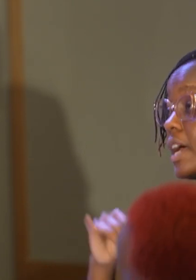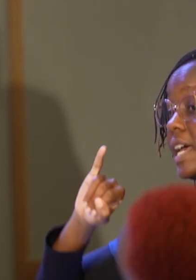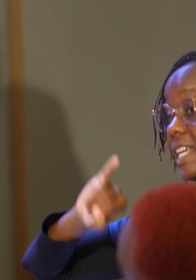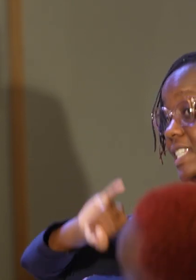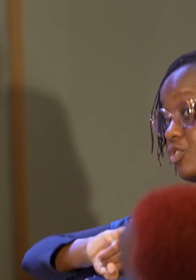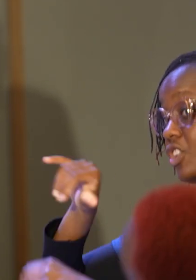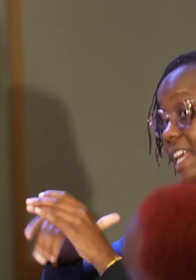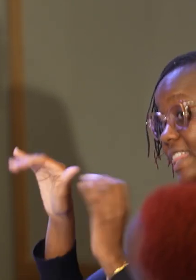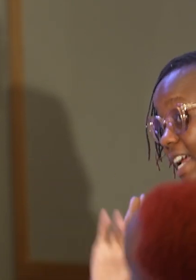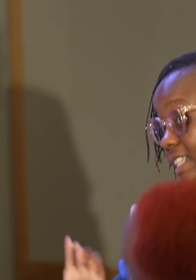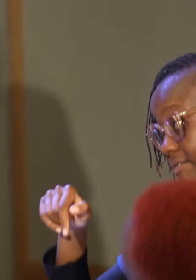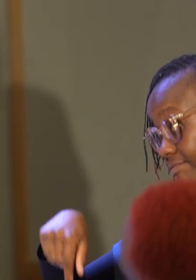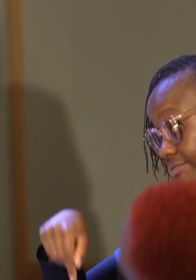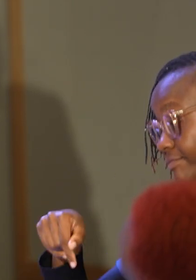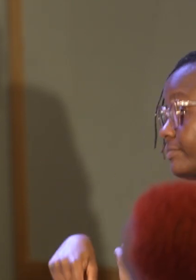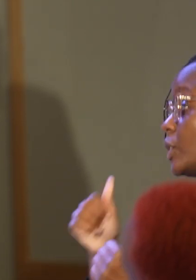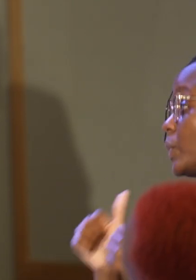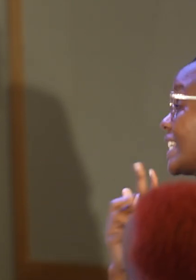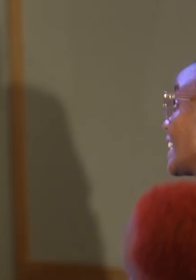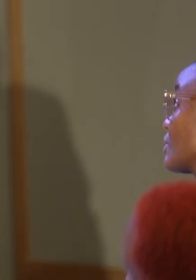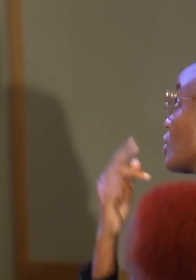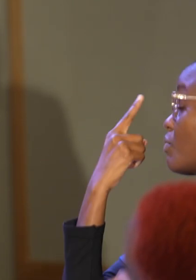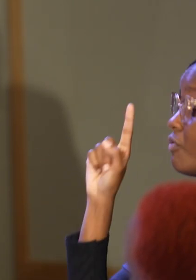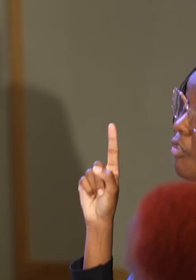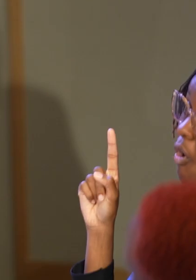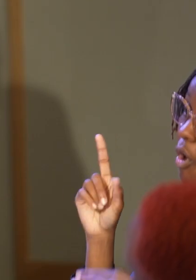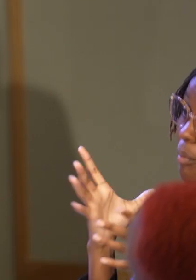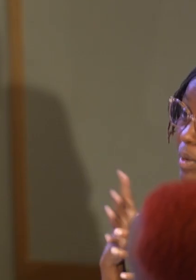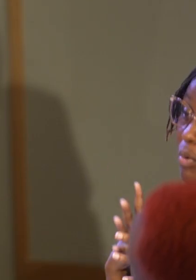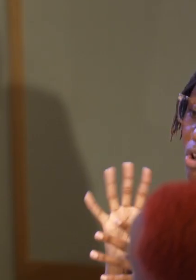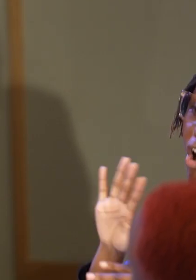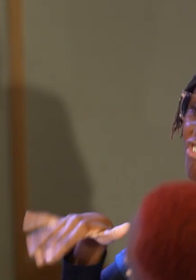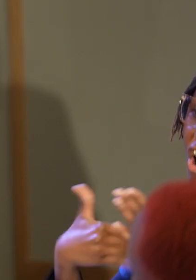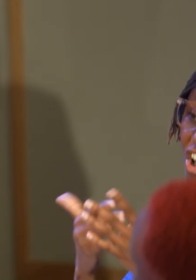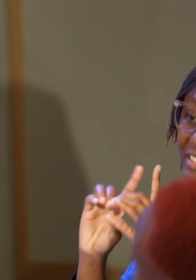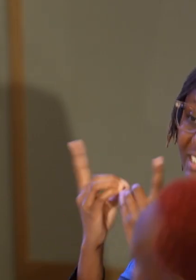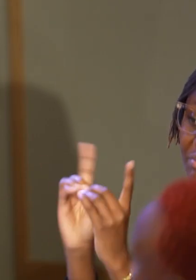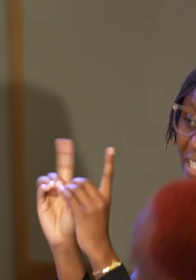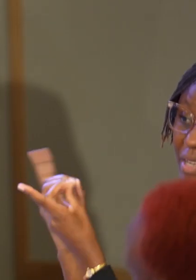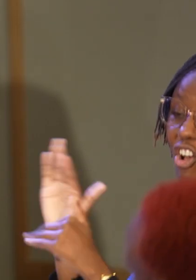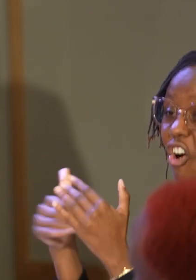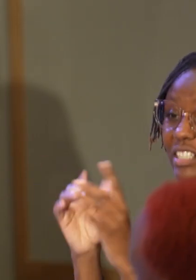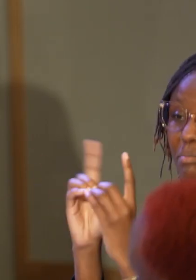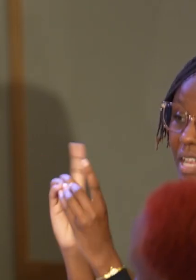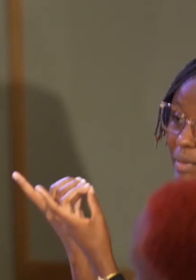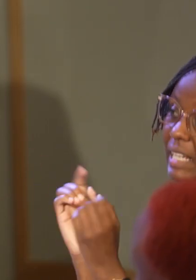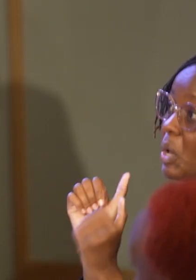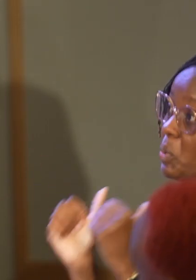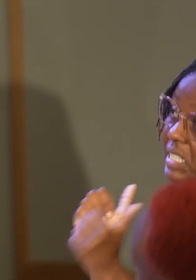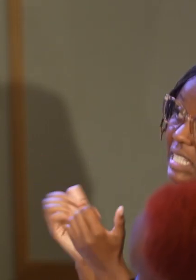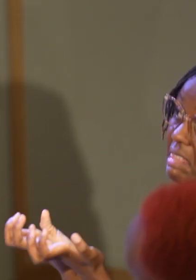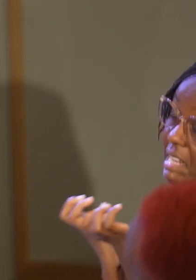institutions in this country that are responsible for people of all categories, and they can require a standard.